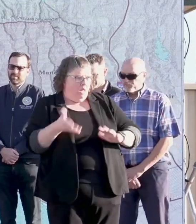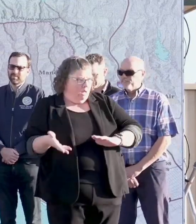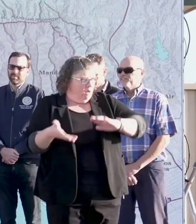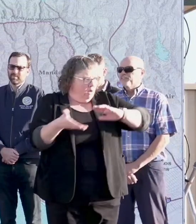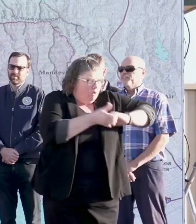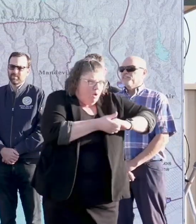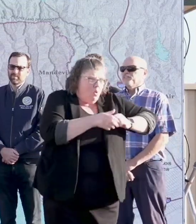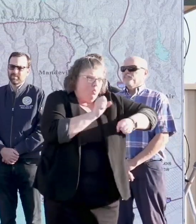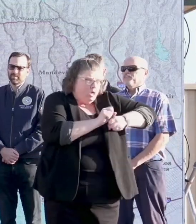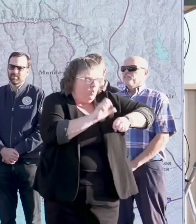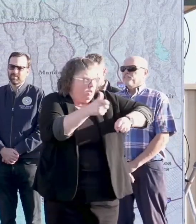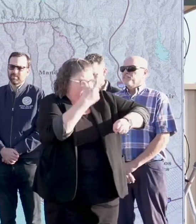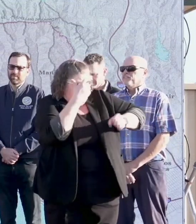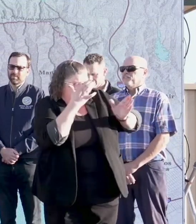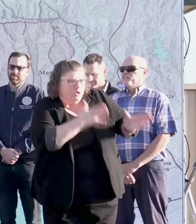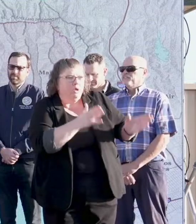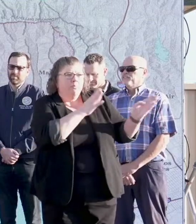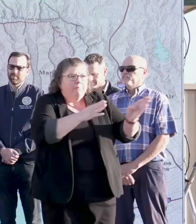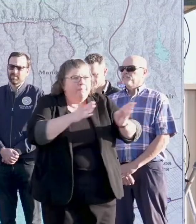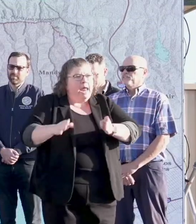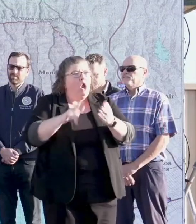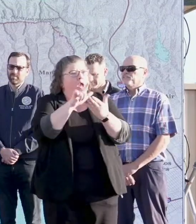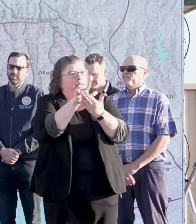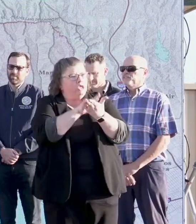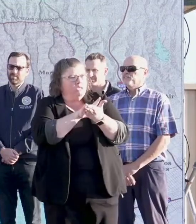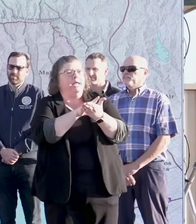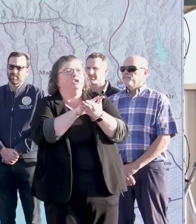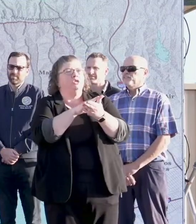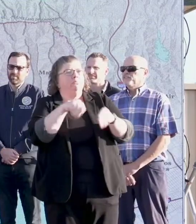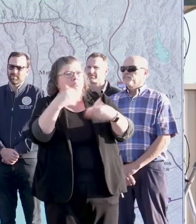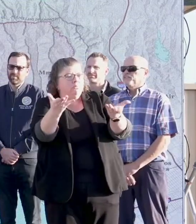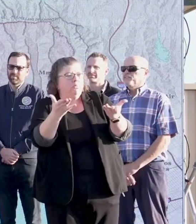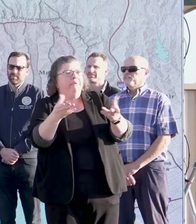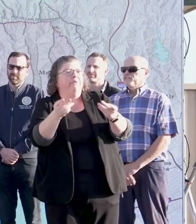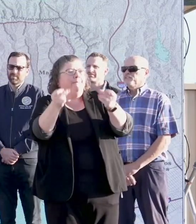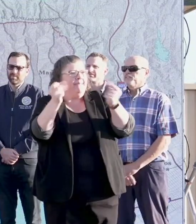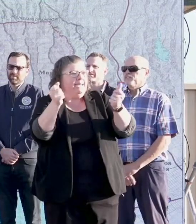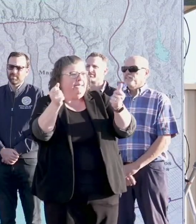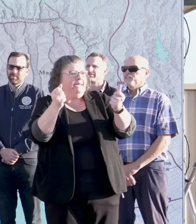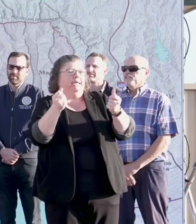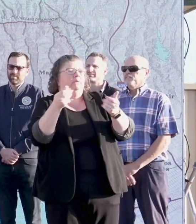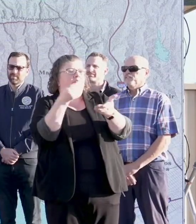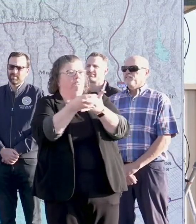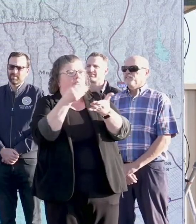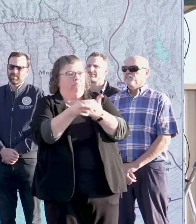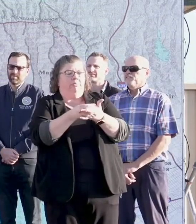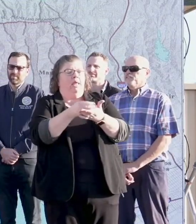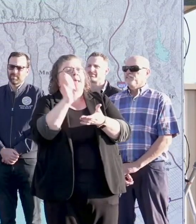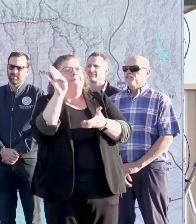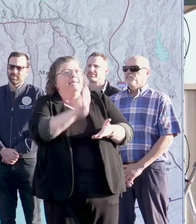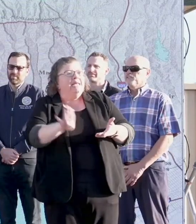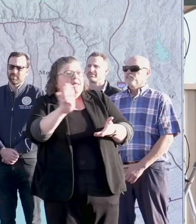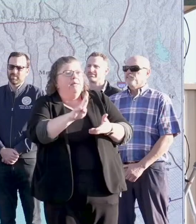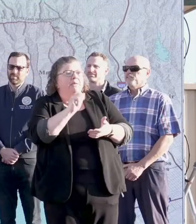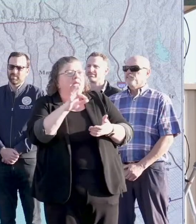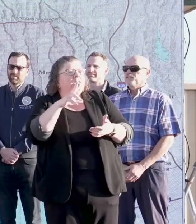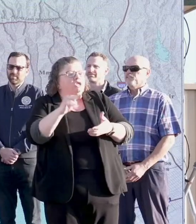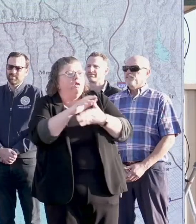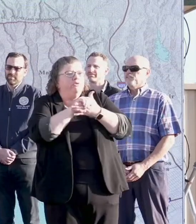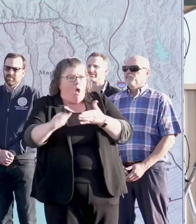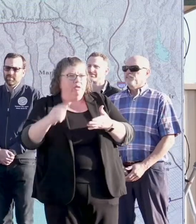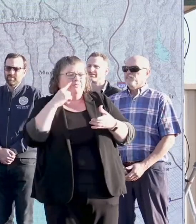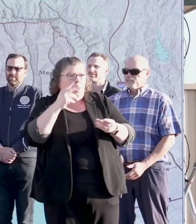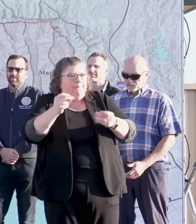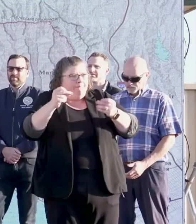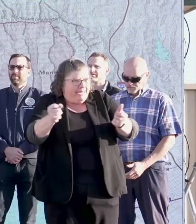with the governor to prepare legislation to provide immediate relief, billions of dollars in immediate relief and recovery